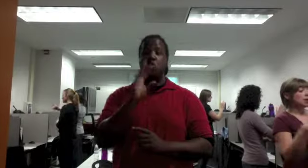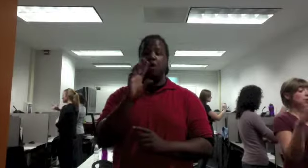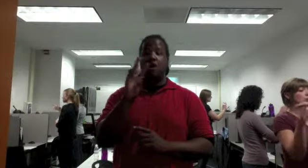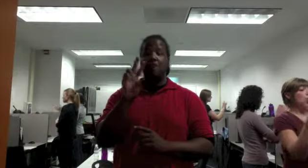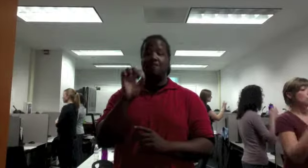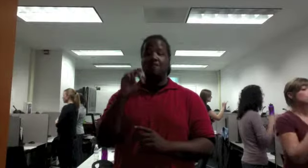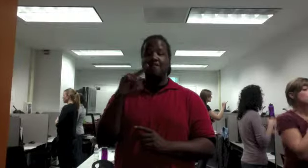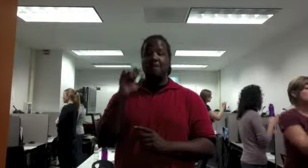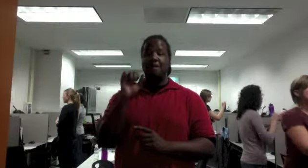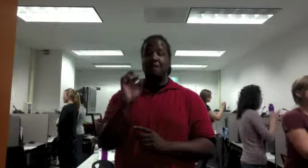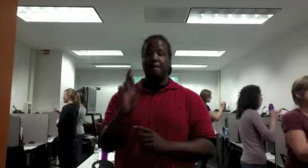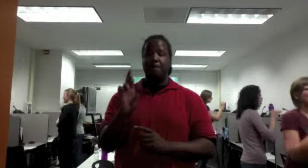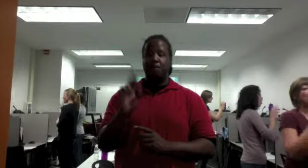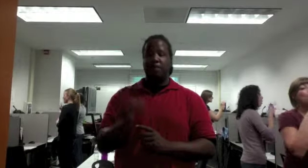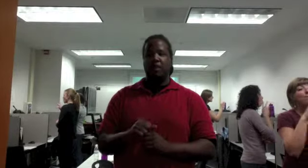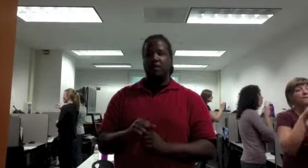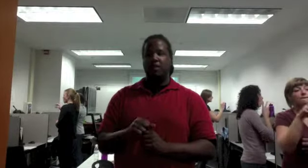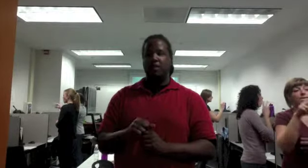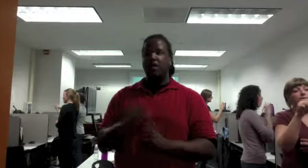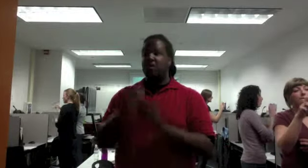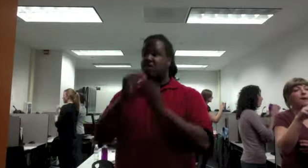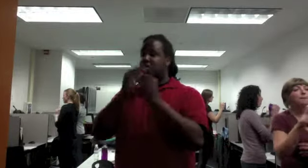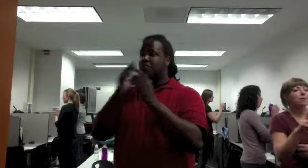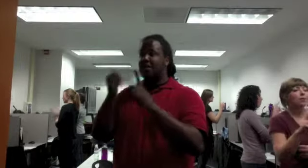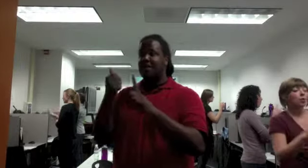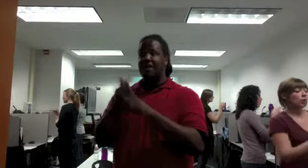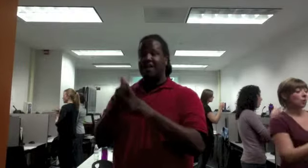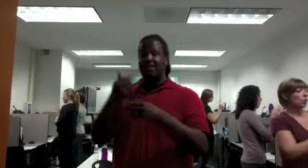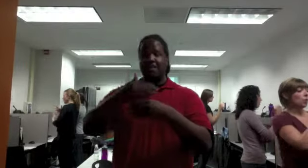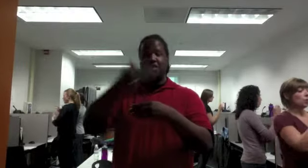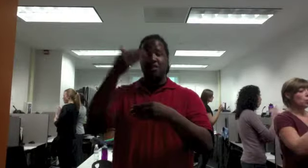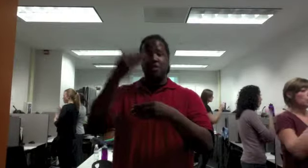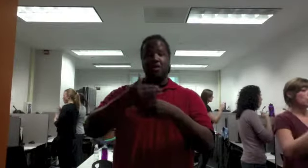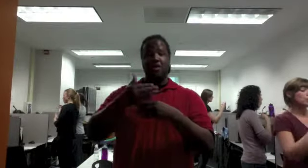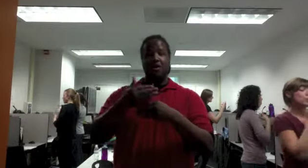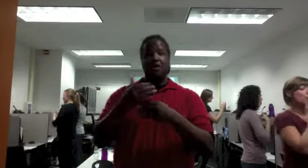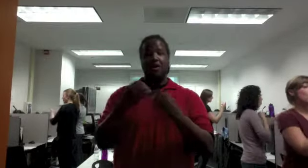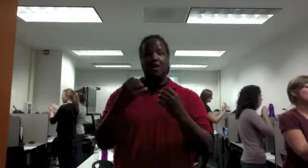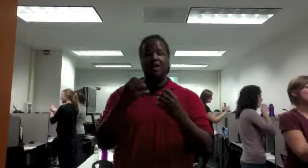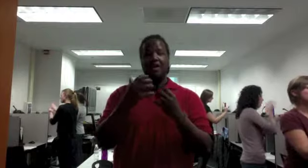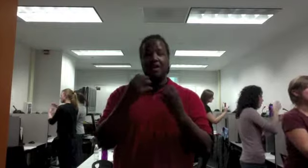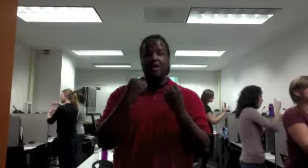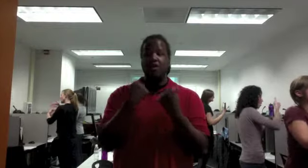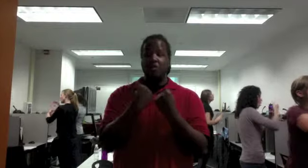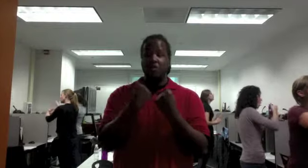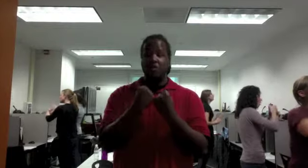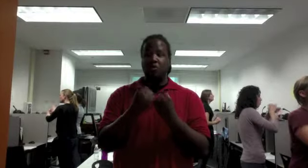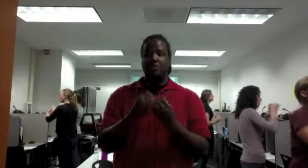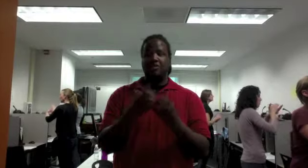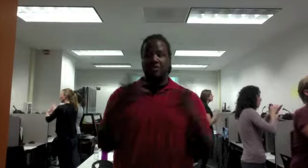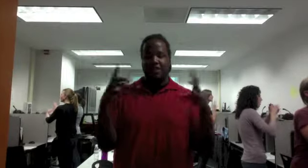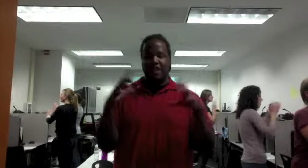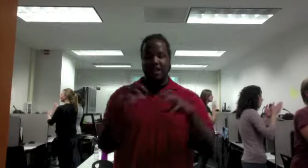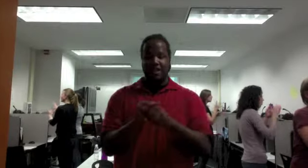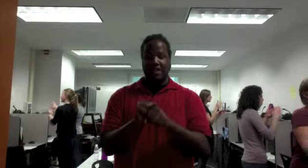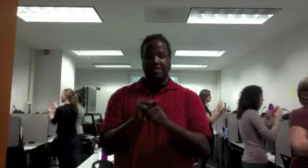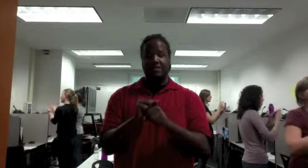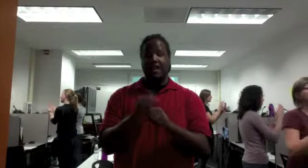vapor. The water vapor in your breath hits the window, it cools and collects, and that's condensation. Another